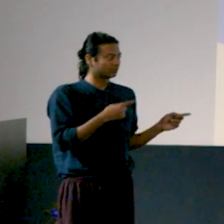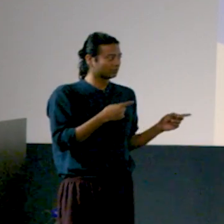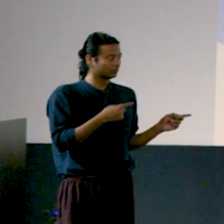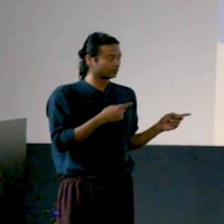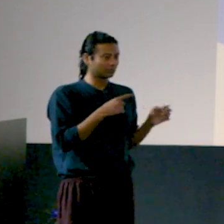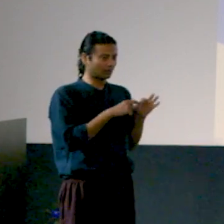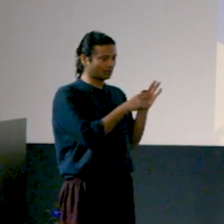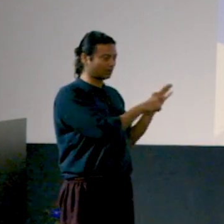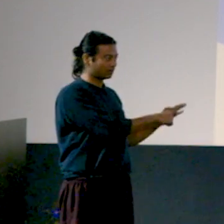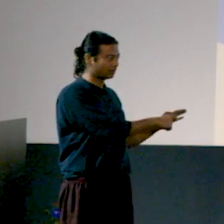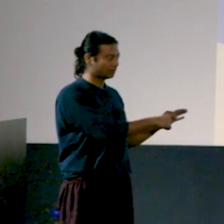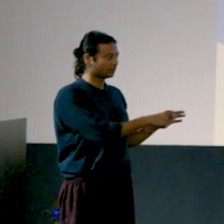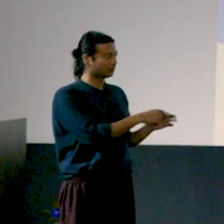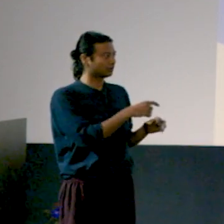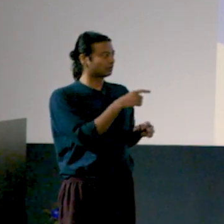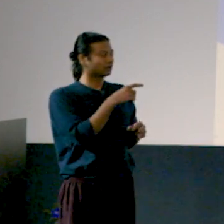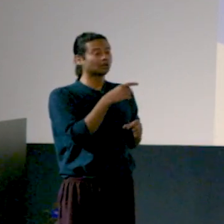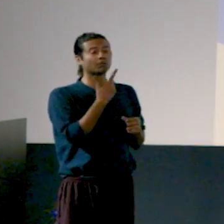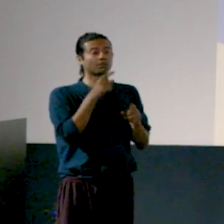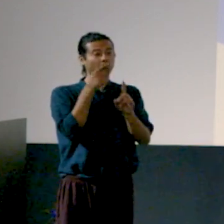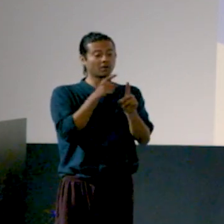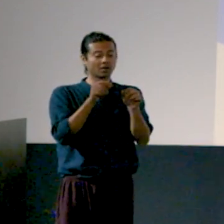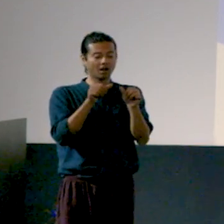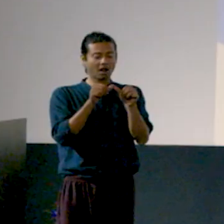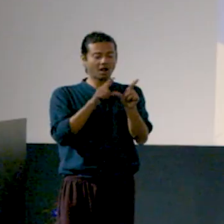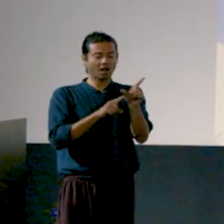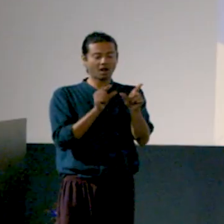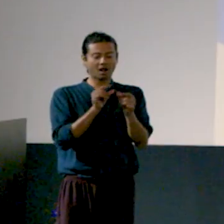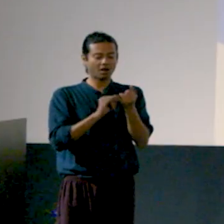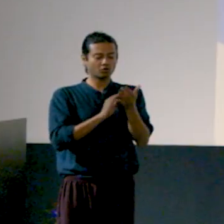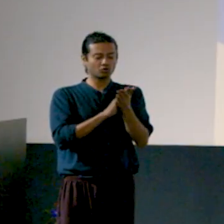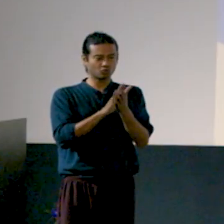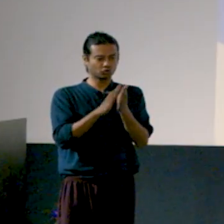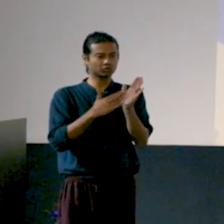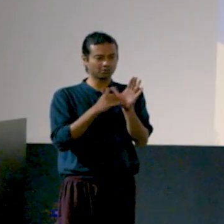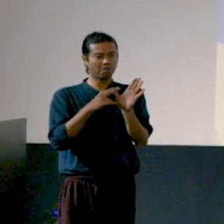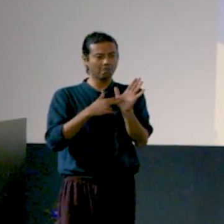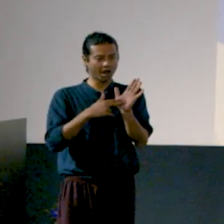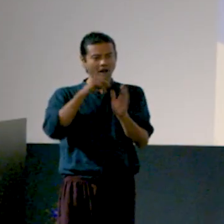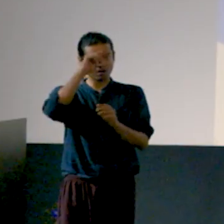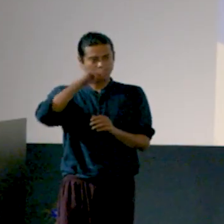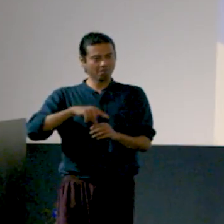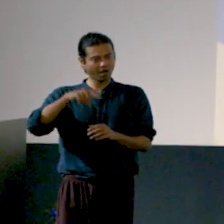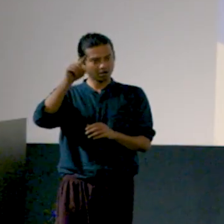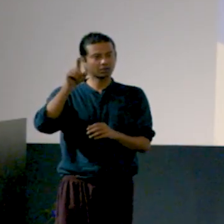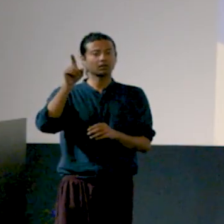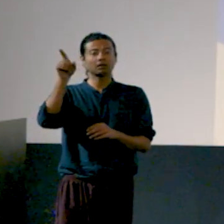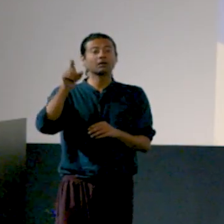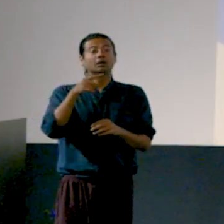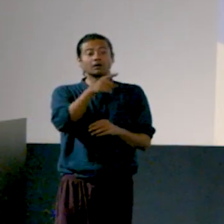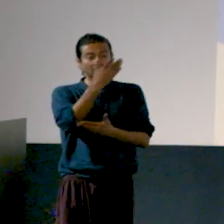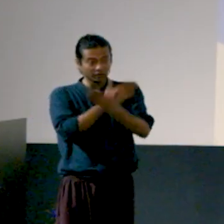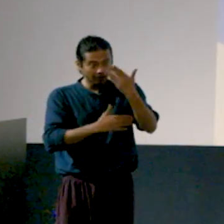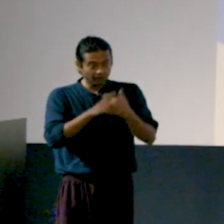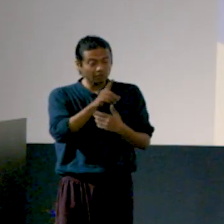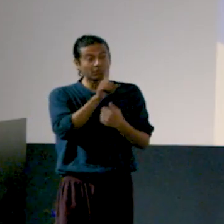person with disability unless they are poor also. But when it does cover, there's a tangible impact on persons' lives. Second